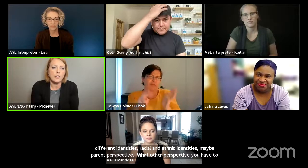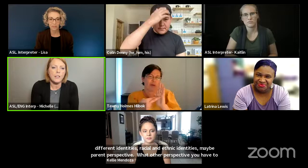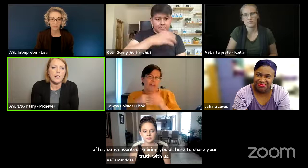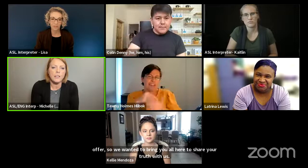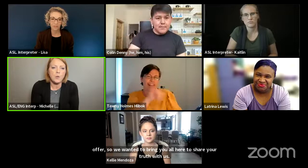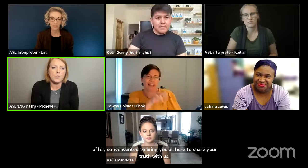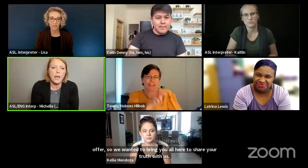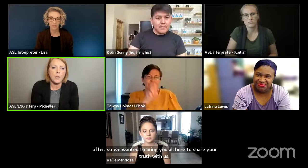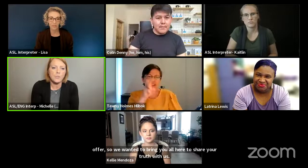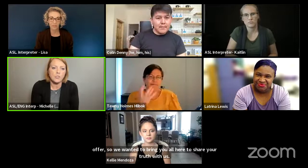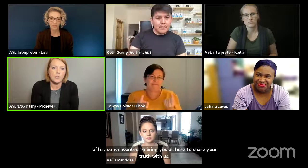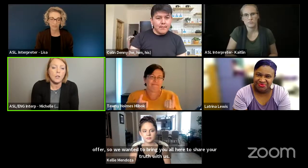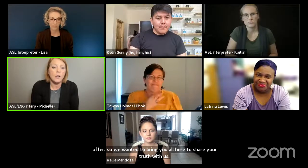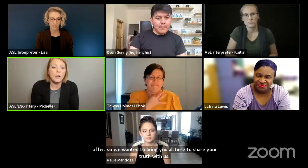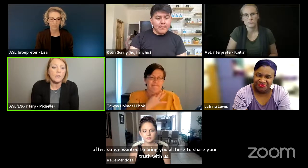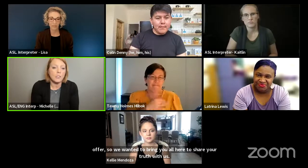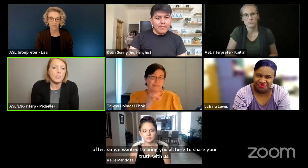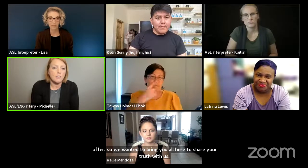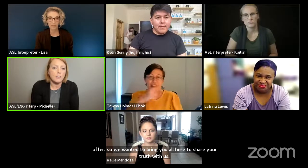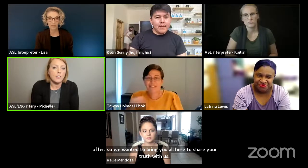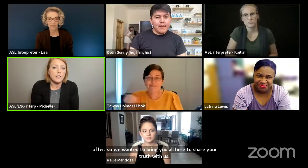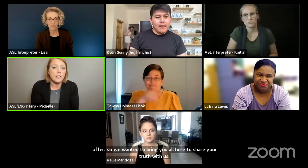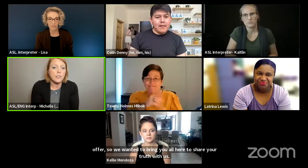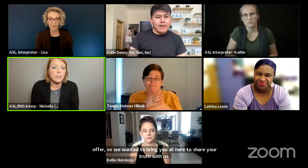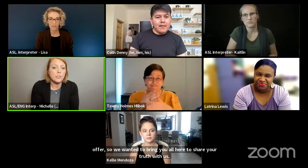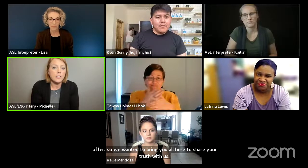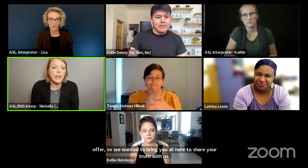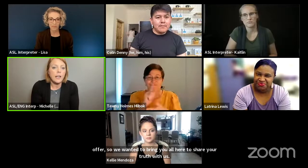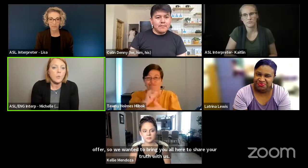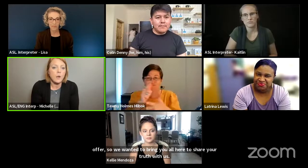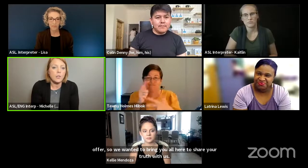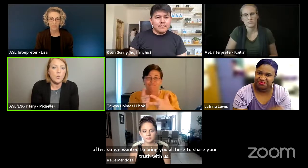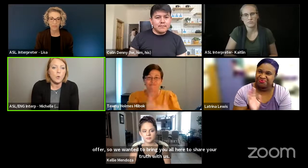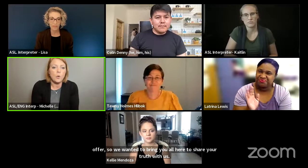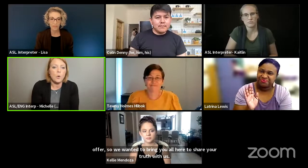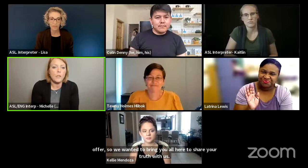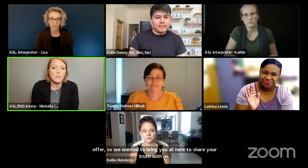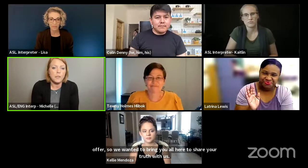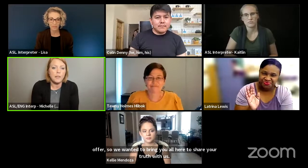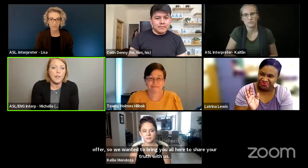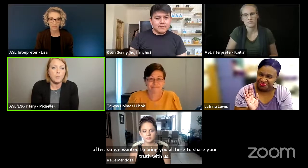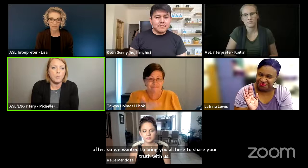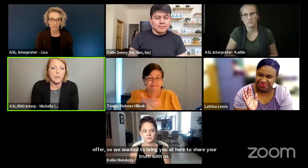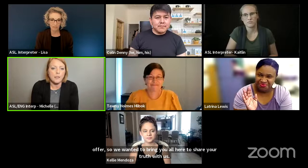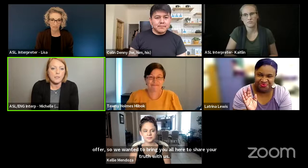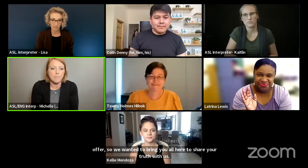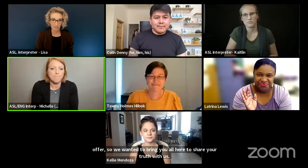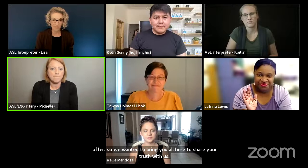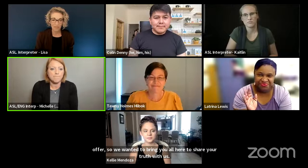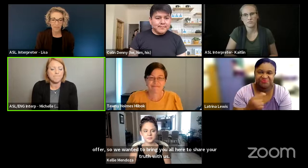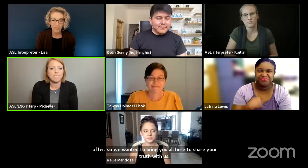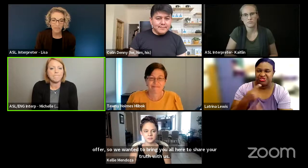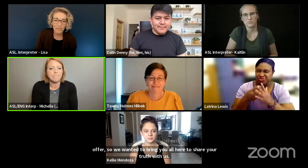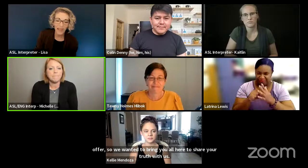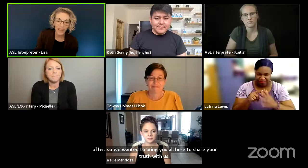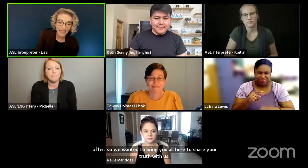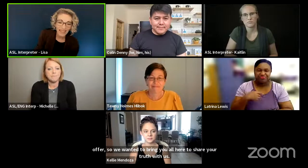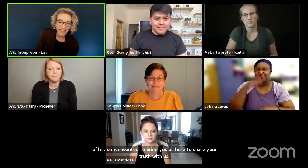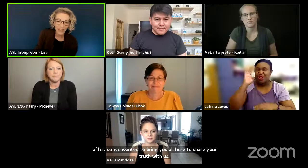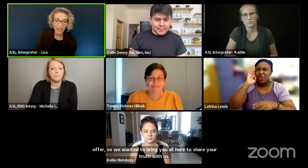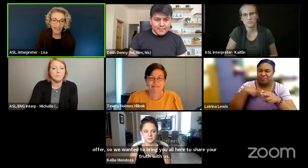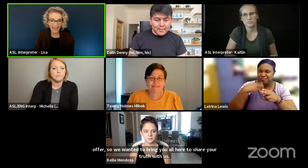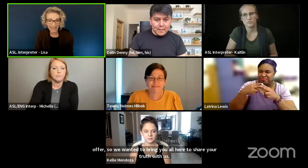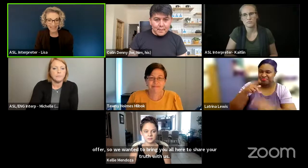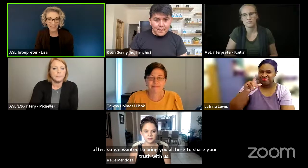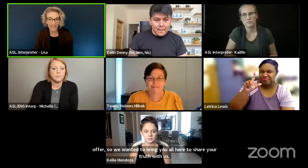in the journey of language acquisition for deaf and hard of hearing children and what your role has been in that process? And this